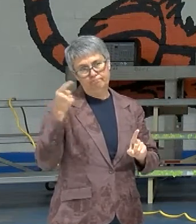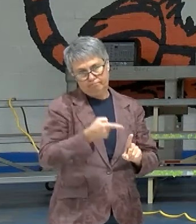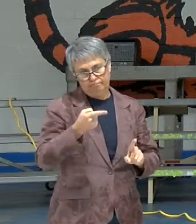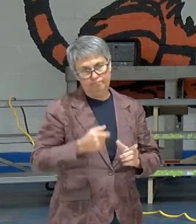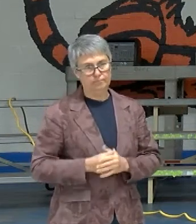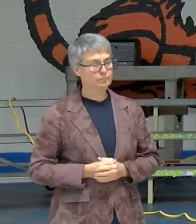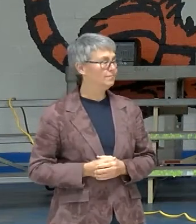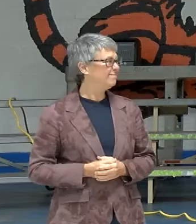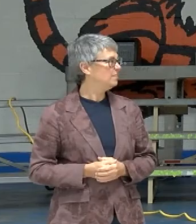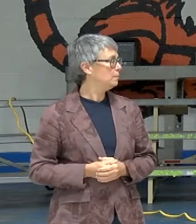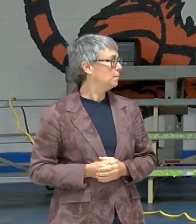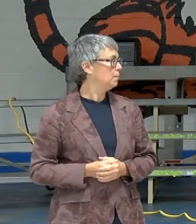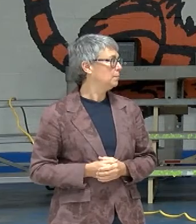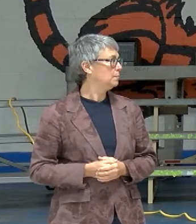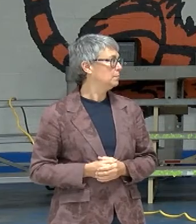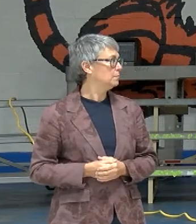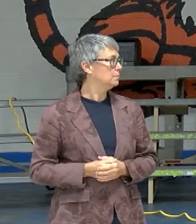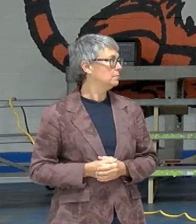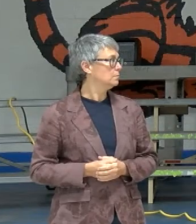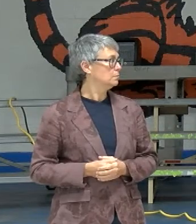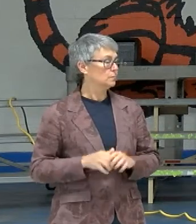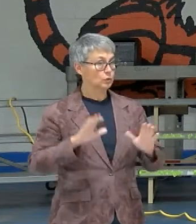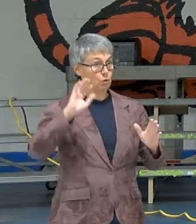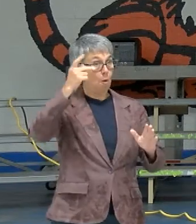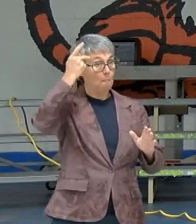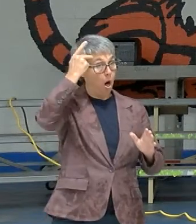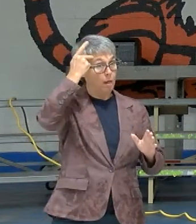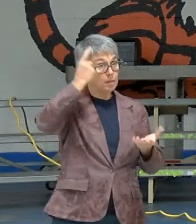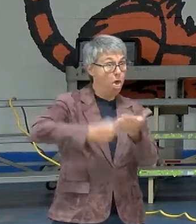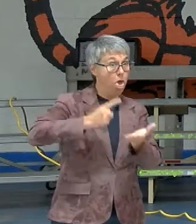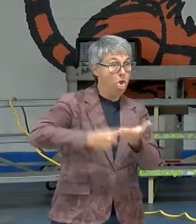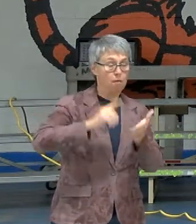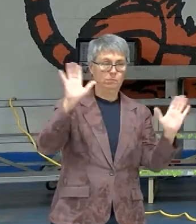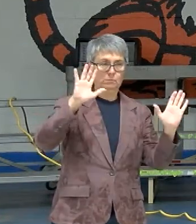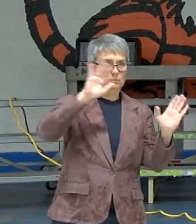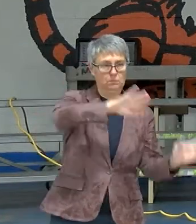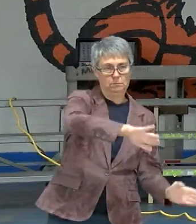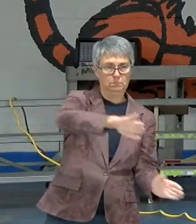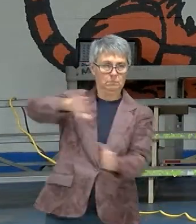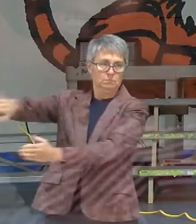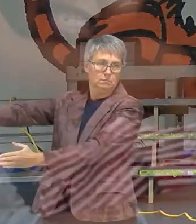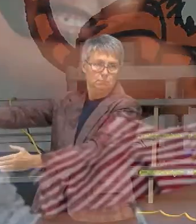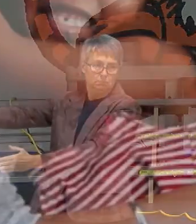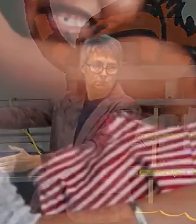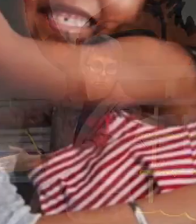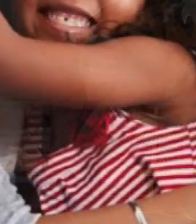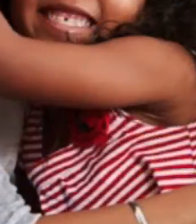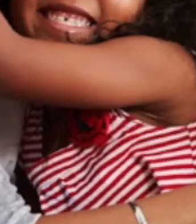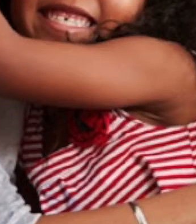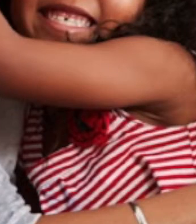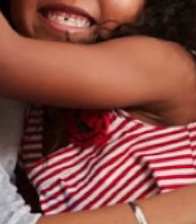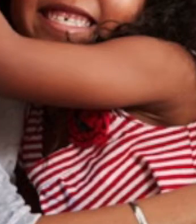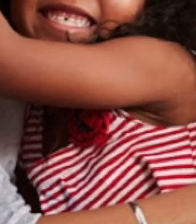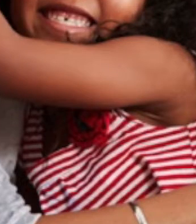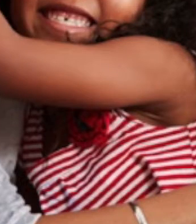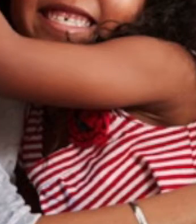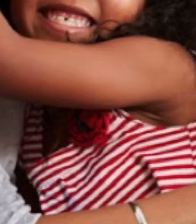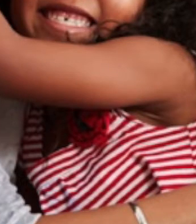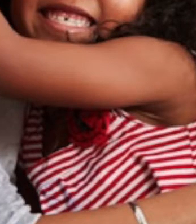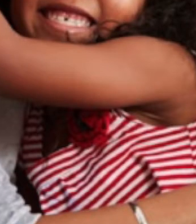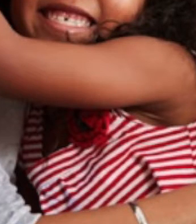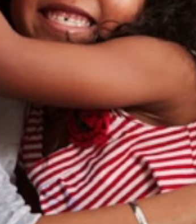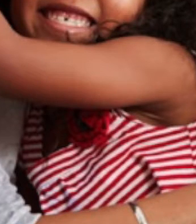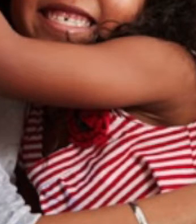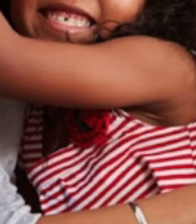For now, let's leave politics at the door and agree on these three things. One, we all